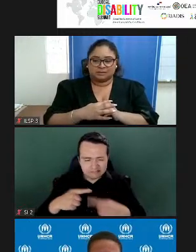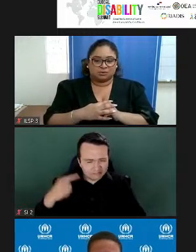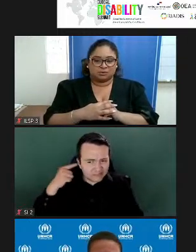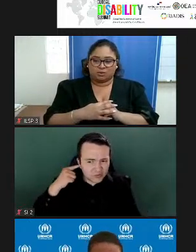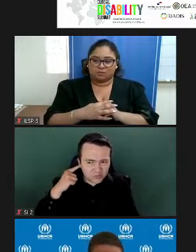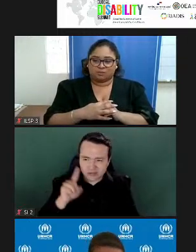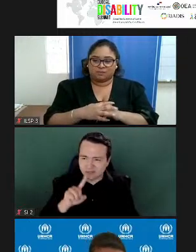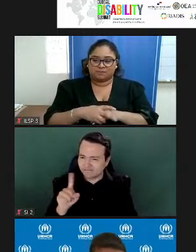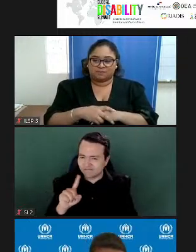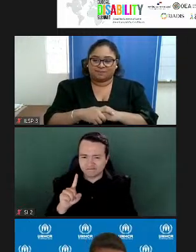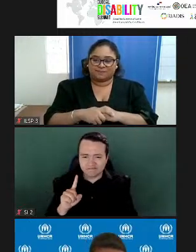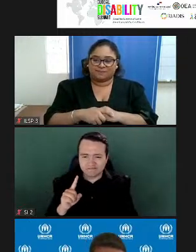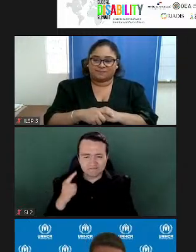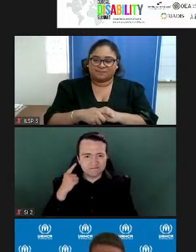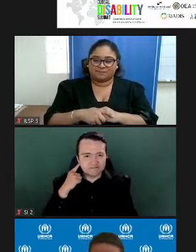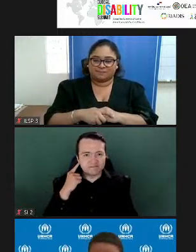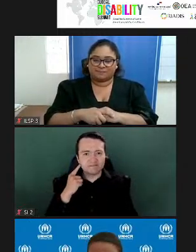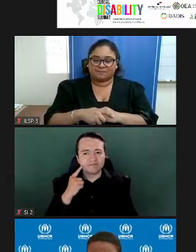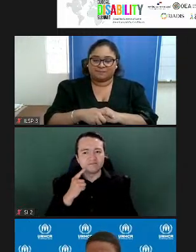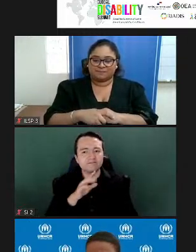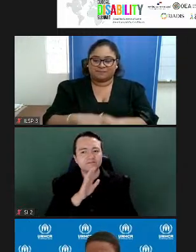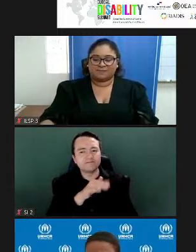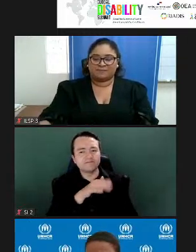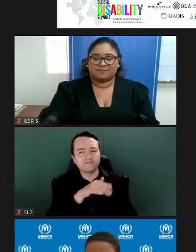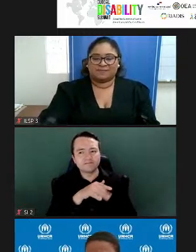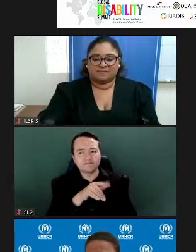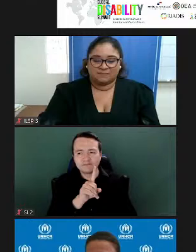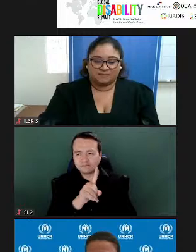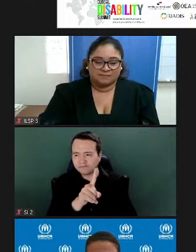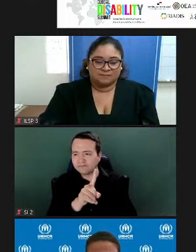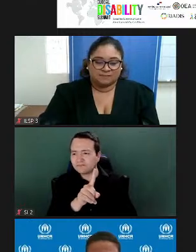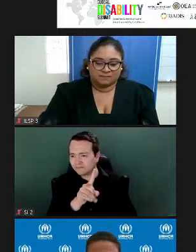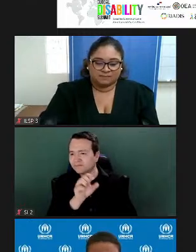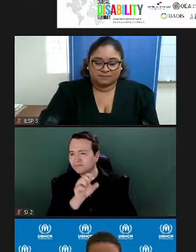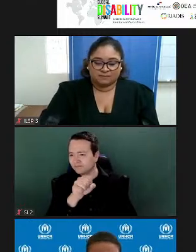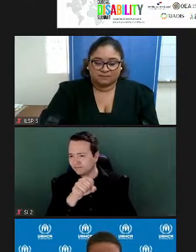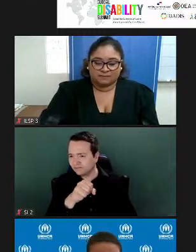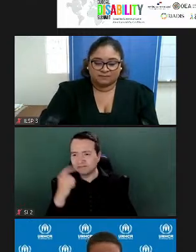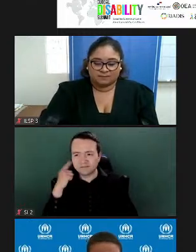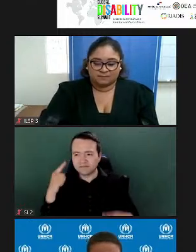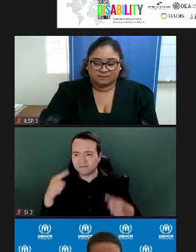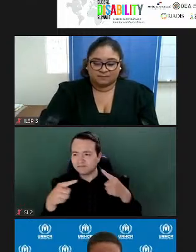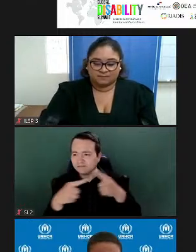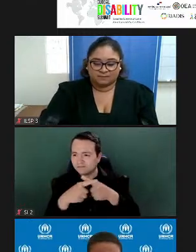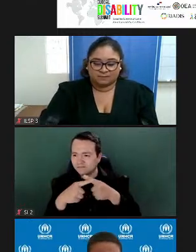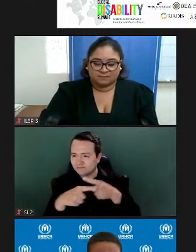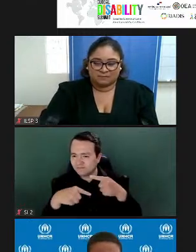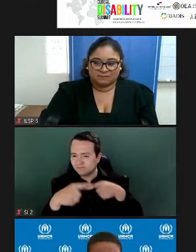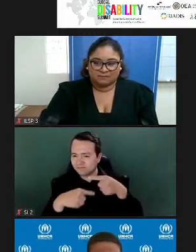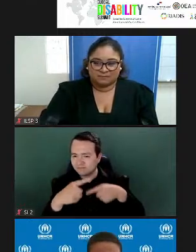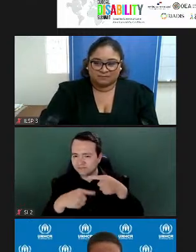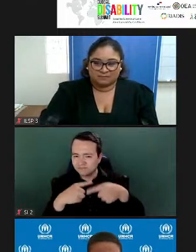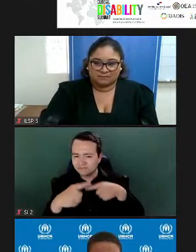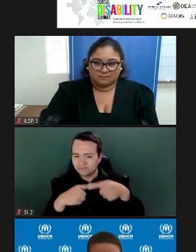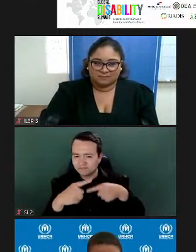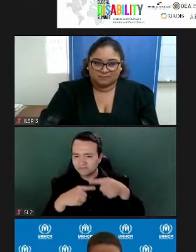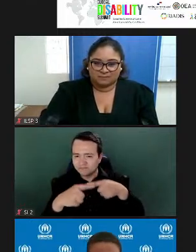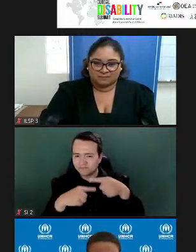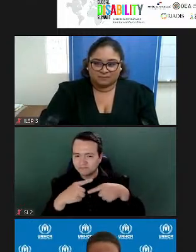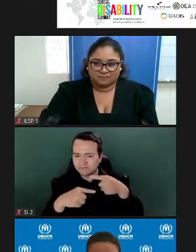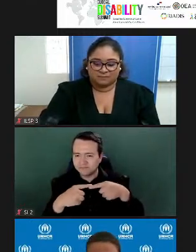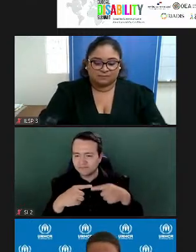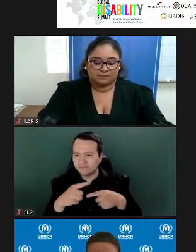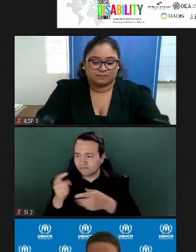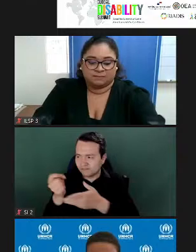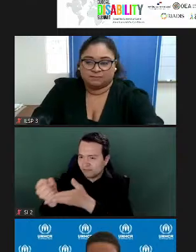i am very sorry we cannot listen to her very well sorry there is echo i don't know